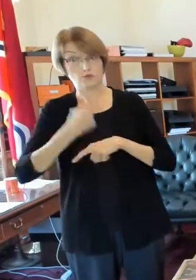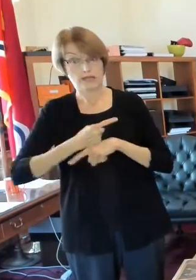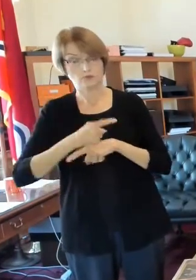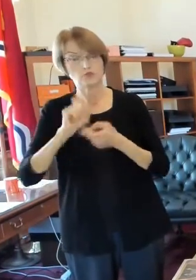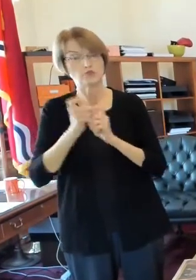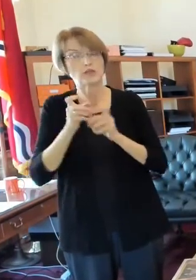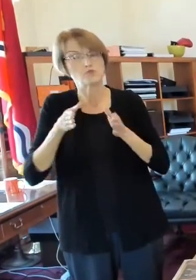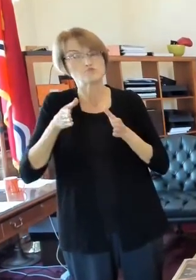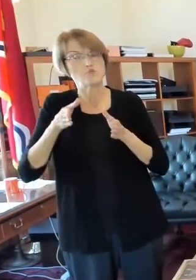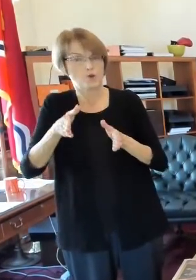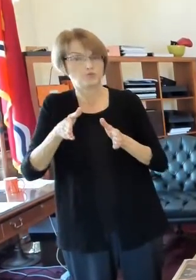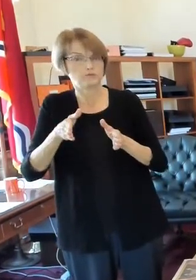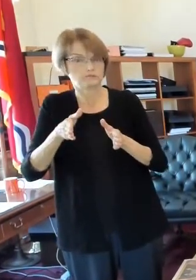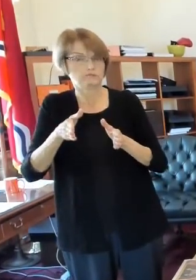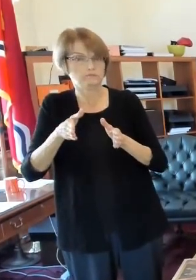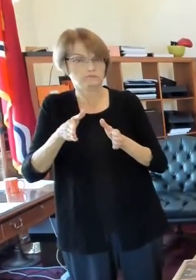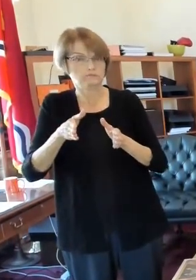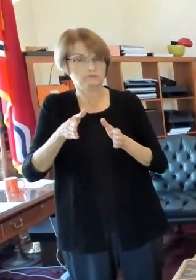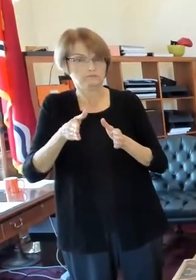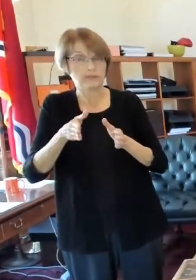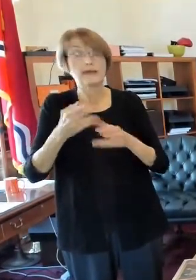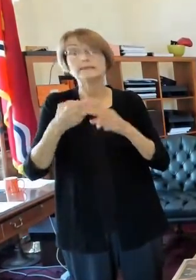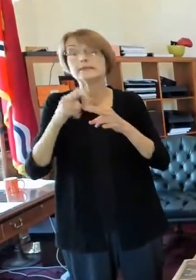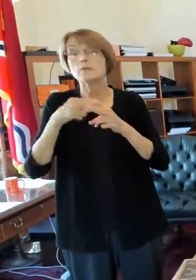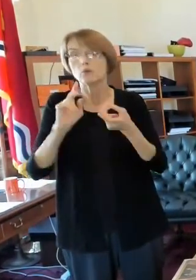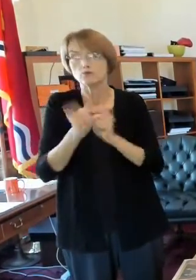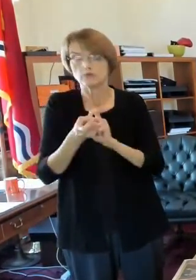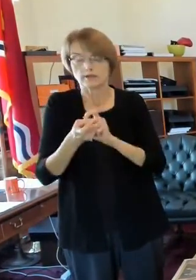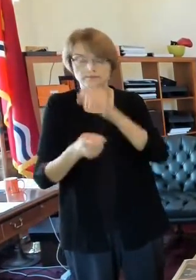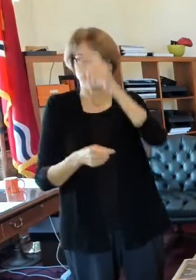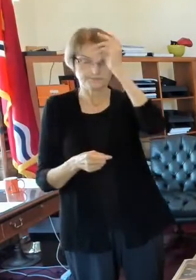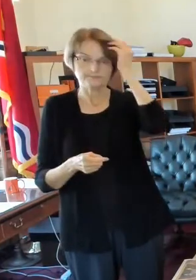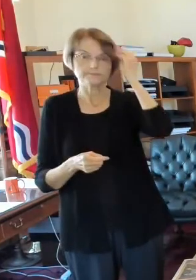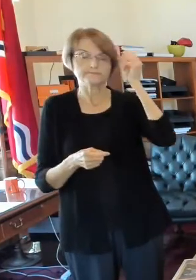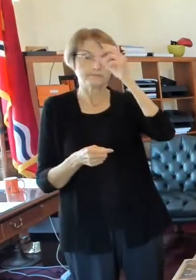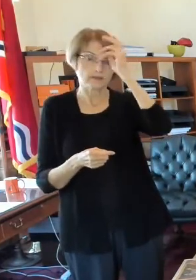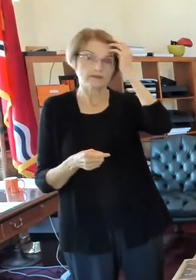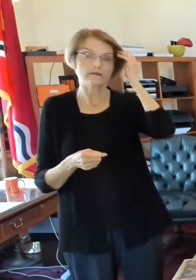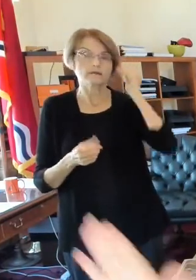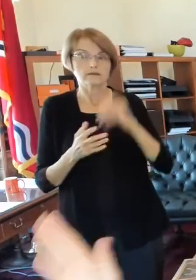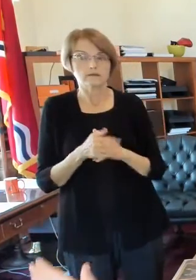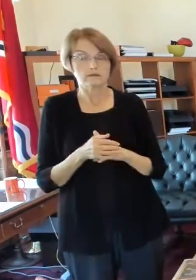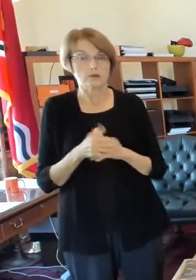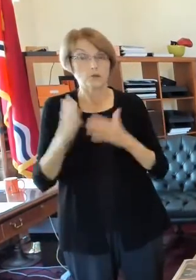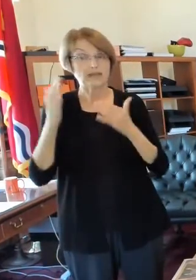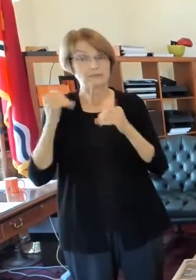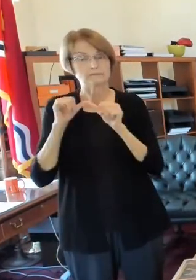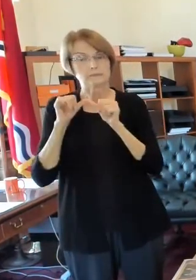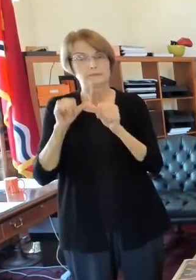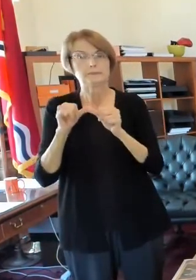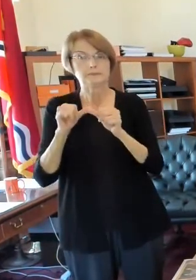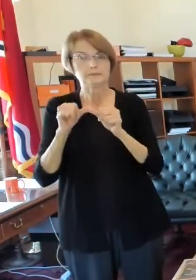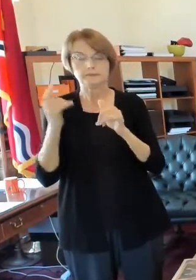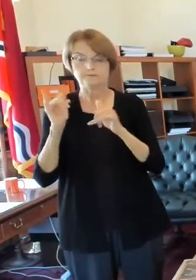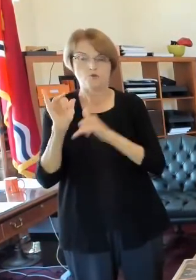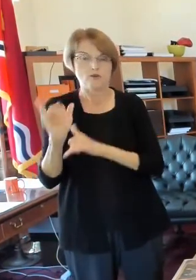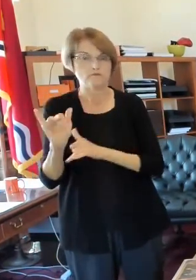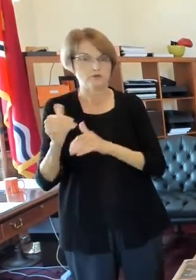roads, and these are temporary changes. This isn't something that we expect to be there forever.